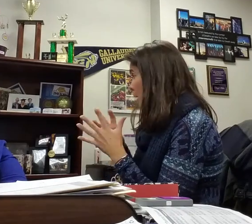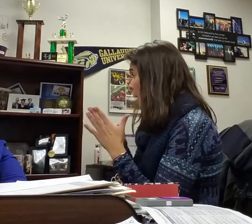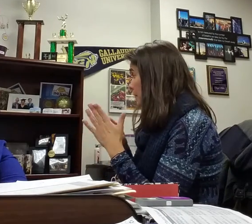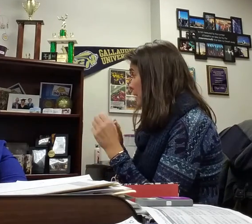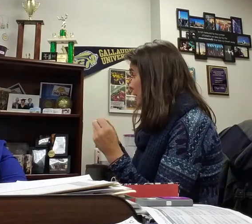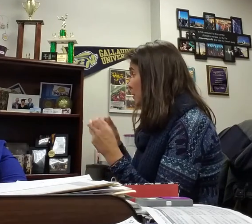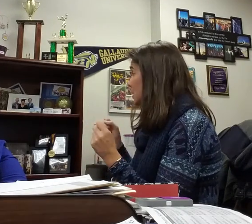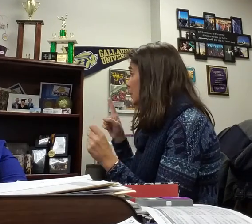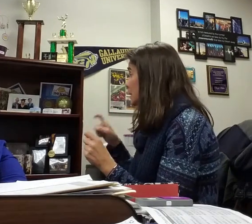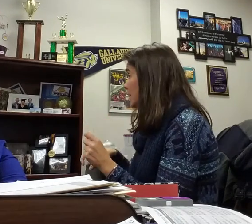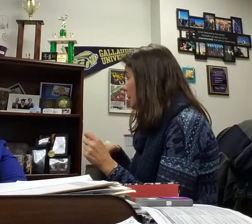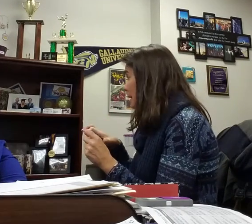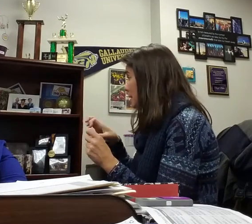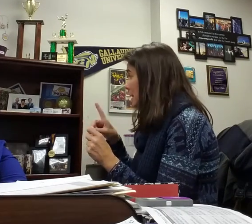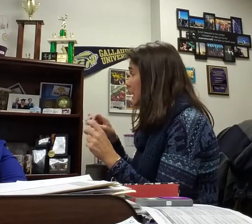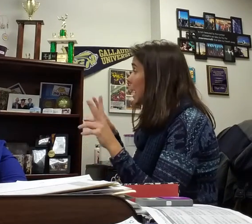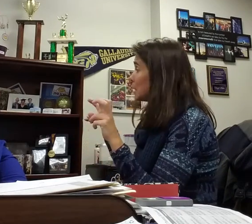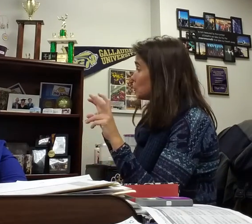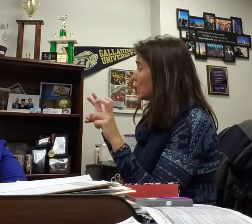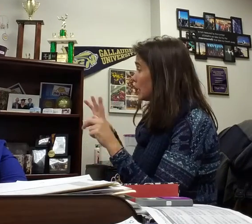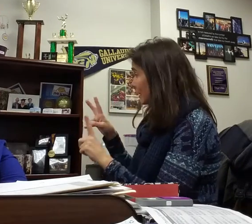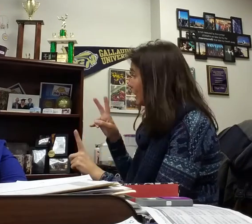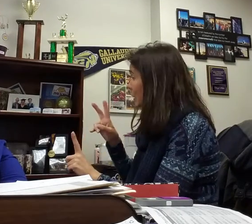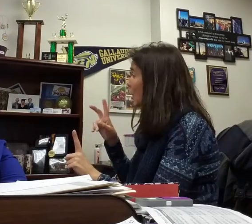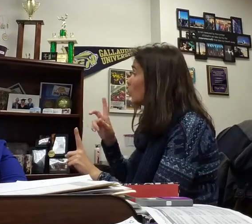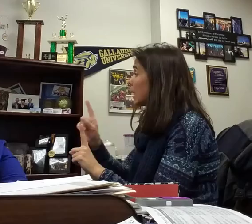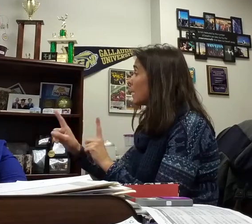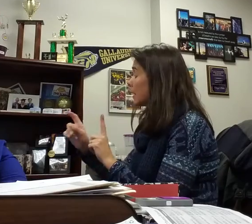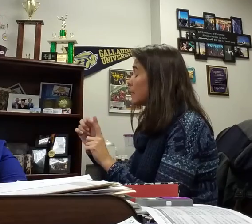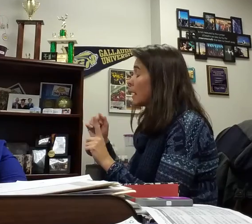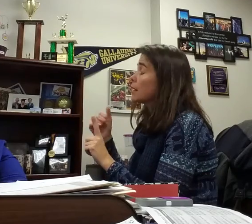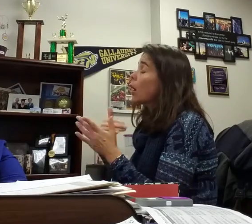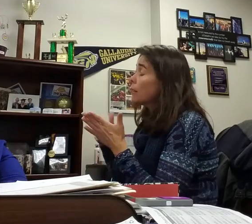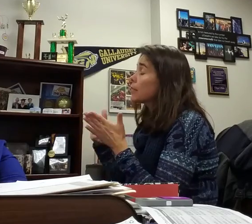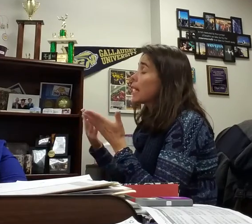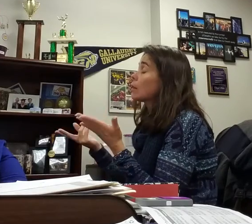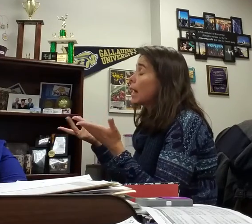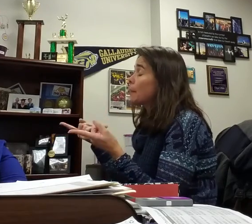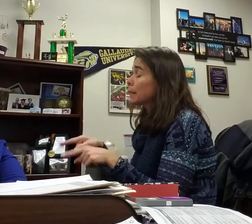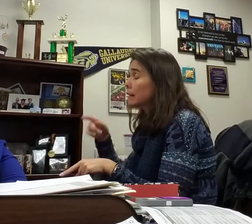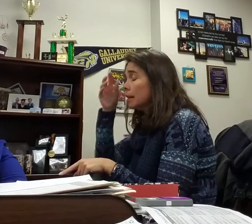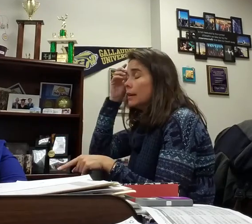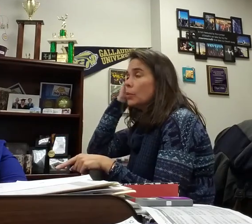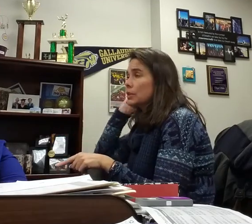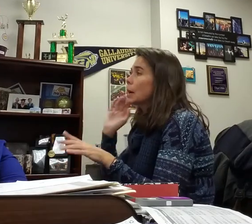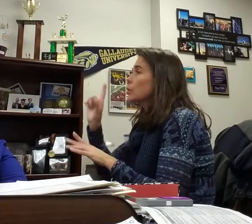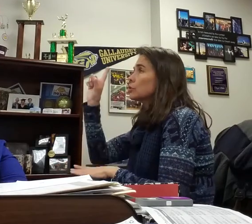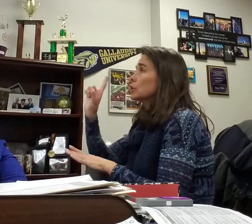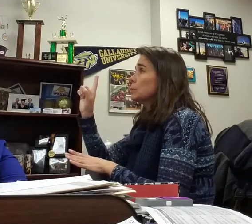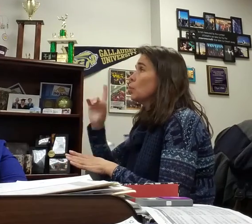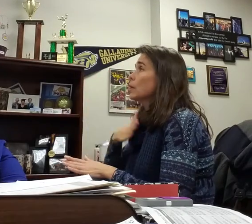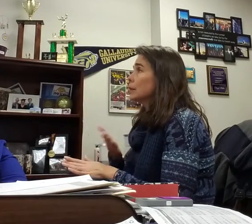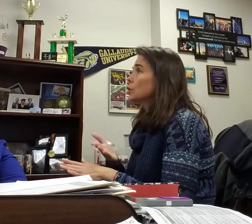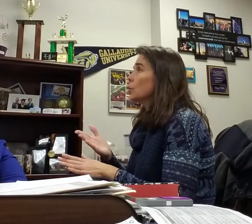copy sign too. Doesn't it could be a CDI in training. Right. We have, and often that'll happen where someone will just be willing to do it,